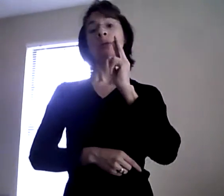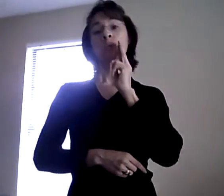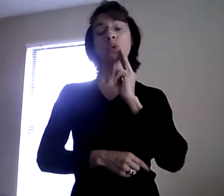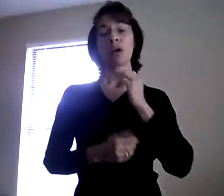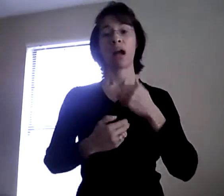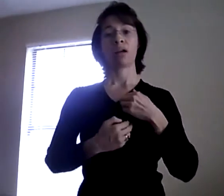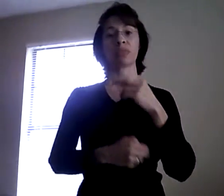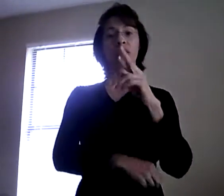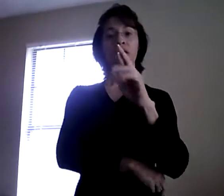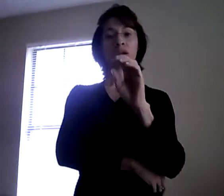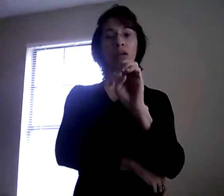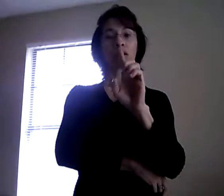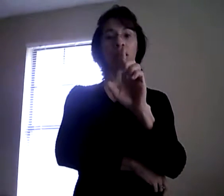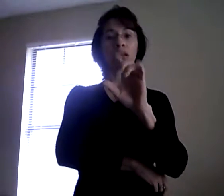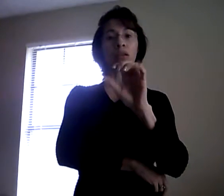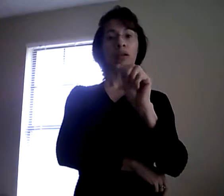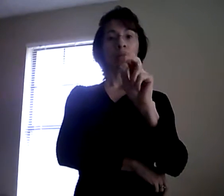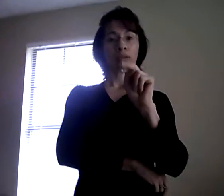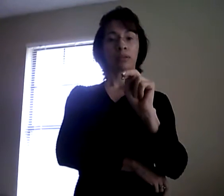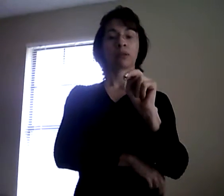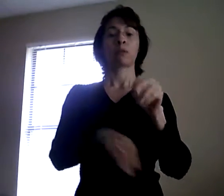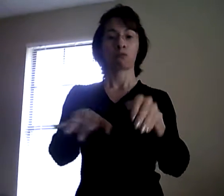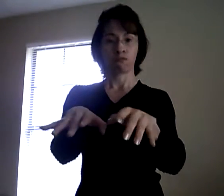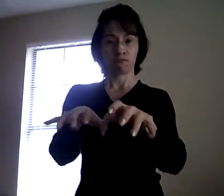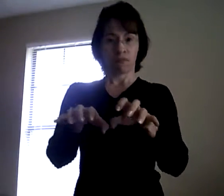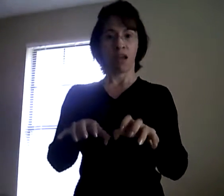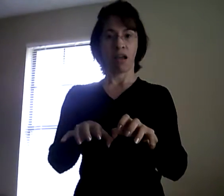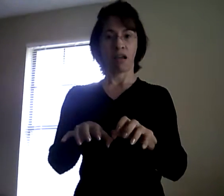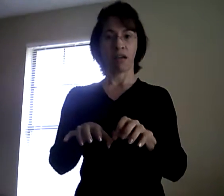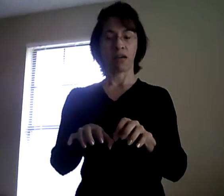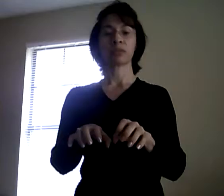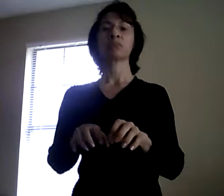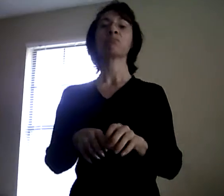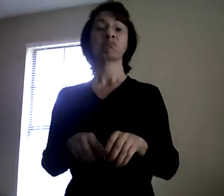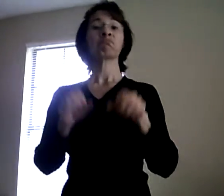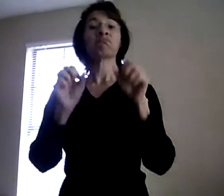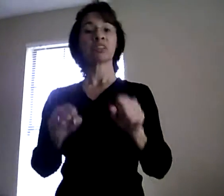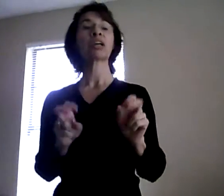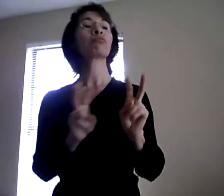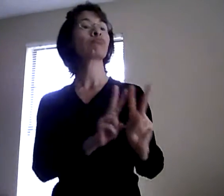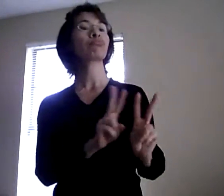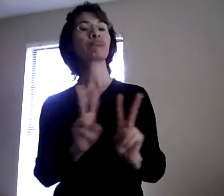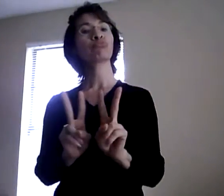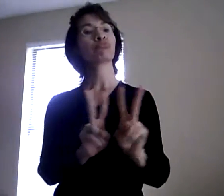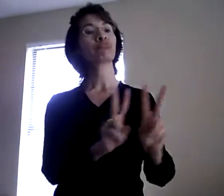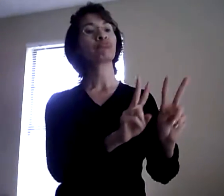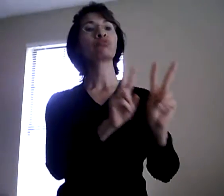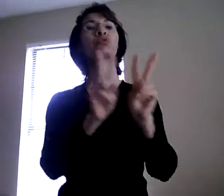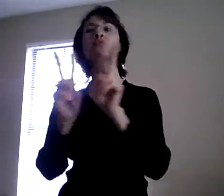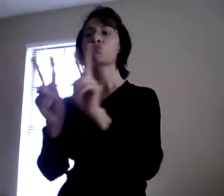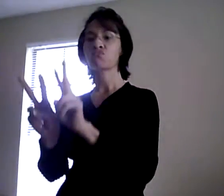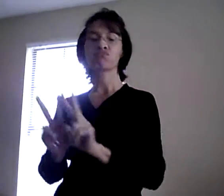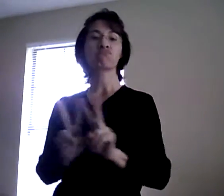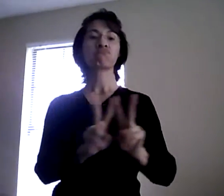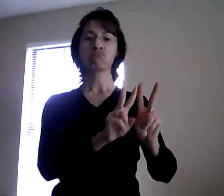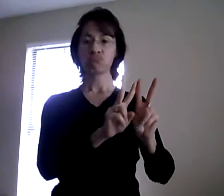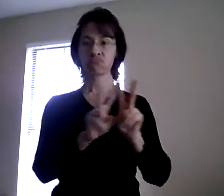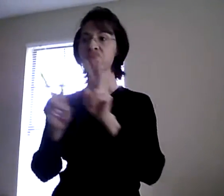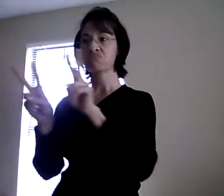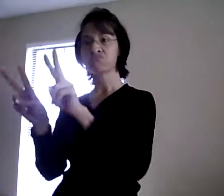too, so you can go on a tour of that. You can do lots of tours there and everything. But it does take about, if you decide